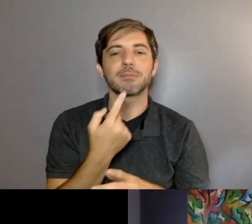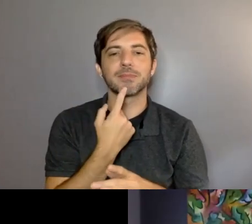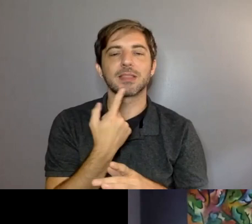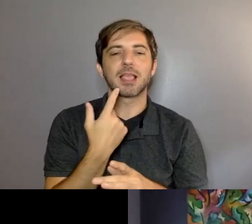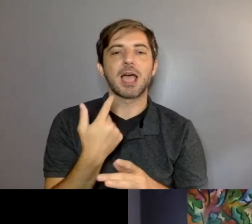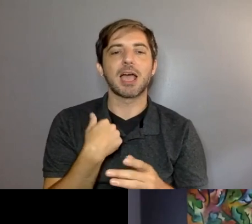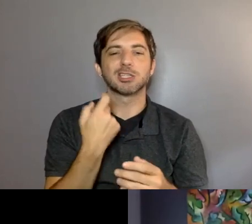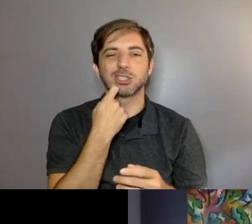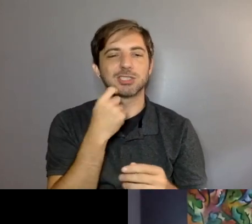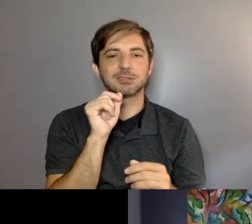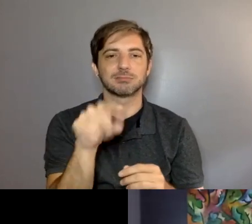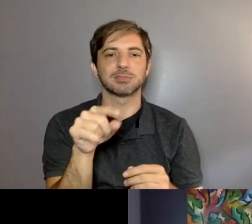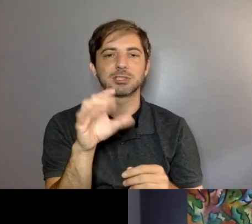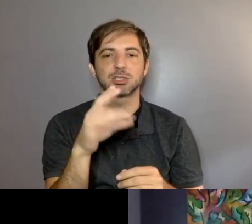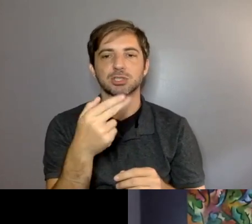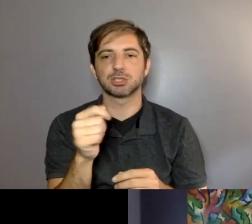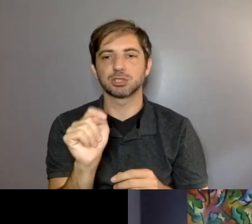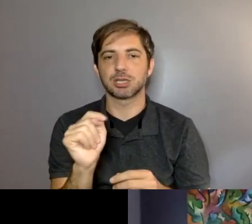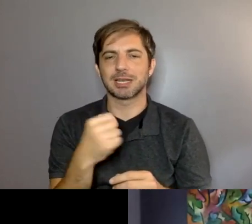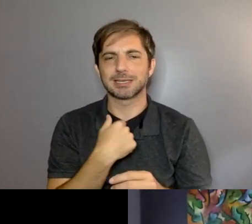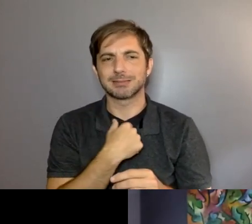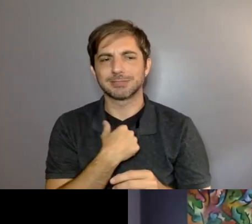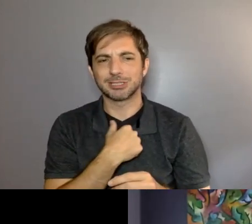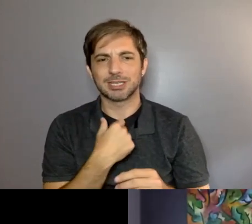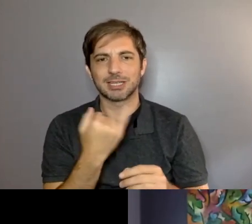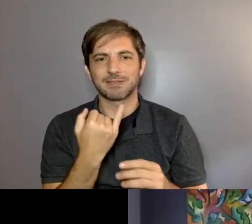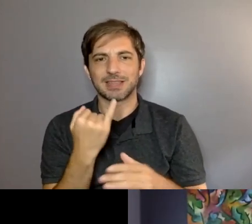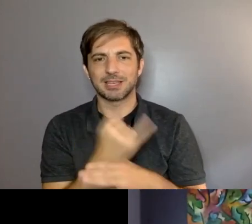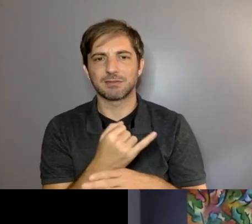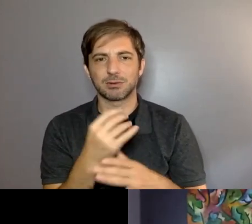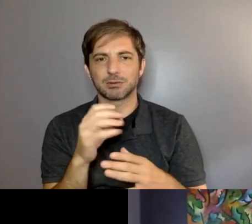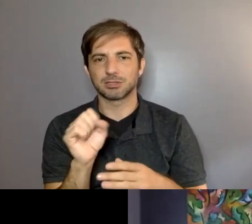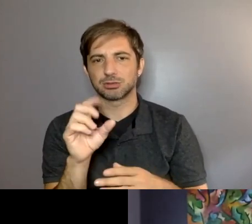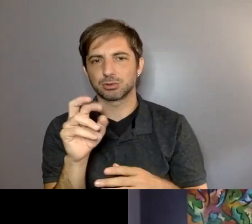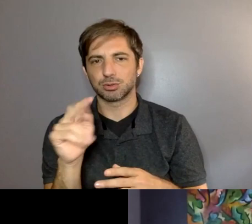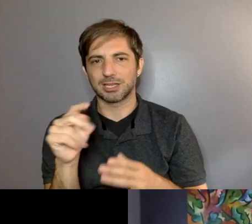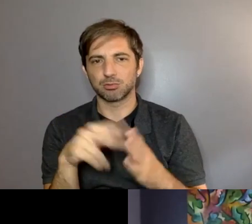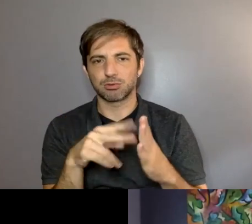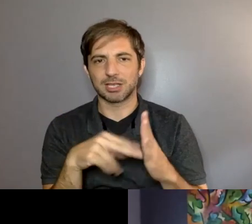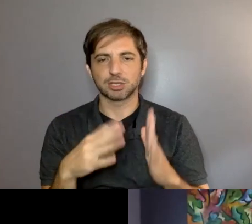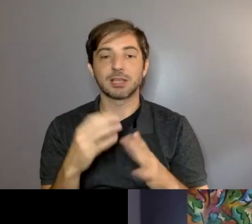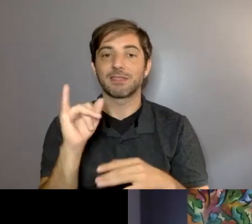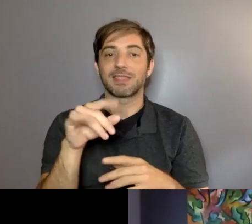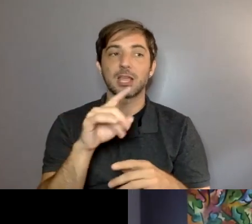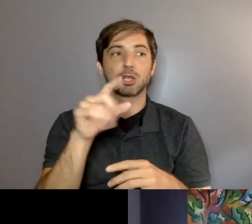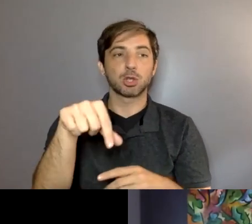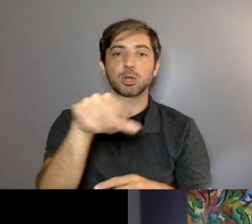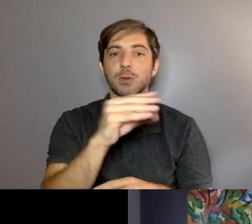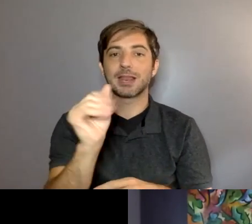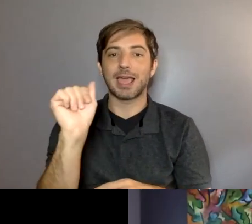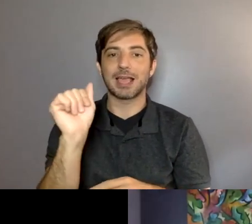apologize if that interfered with people's screen readers, that that Q&A session starts in 4 minutes.